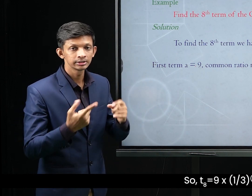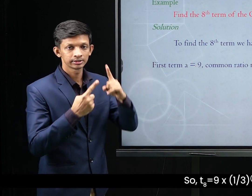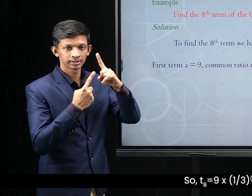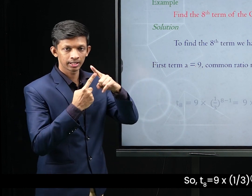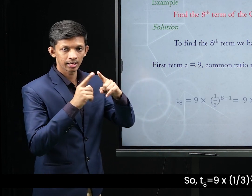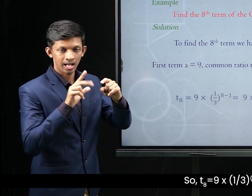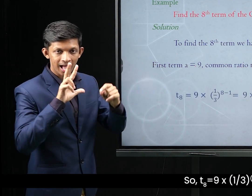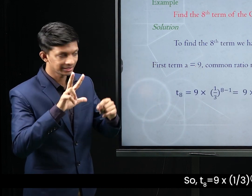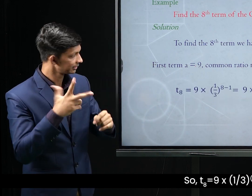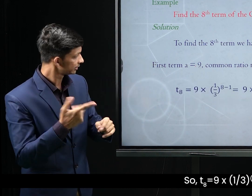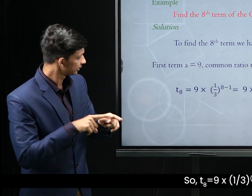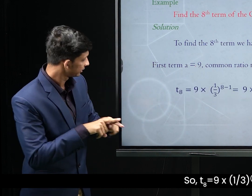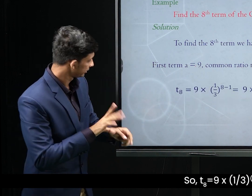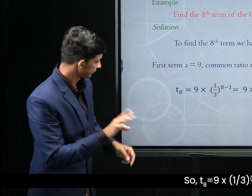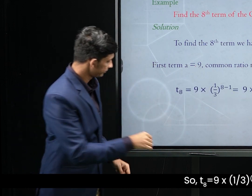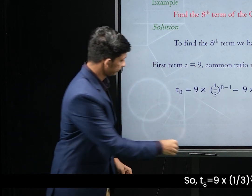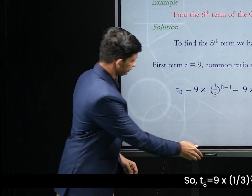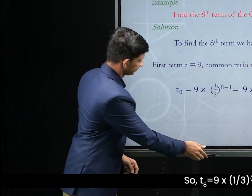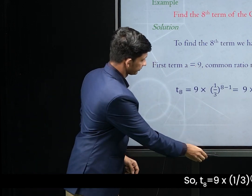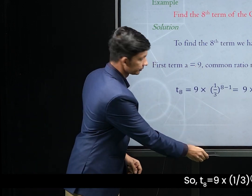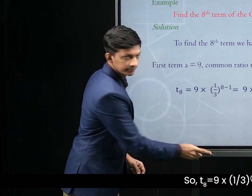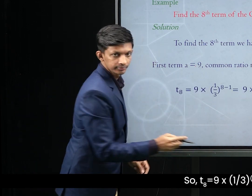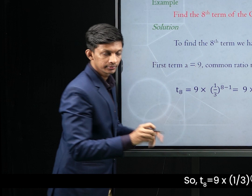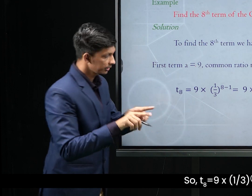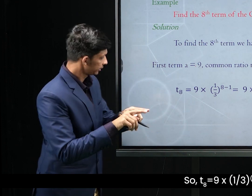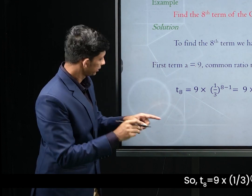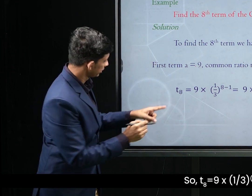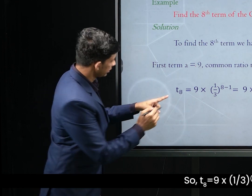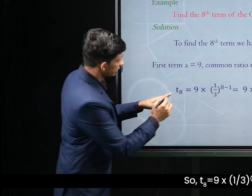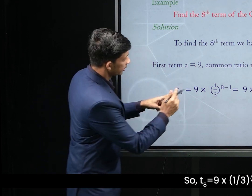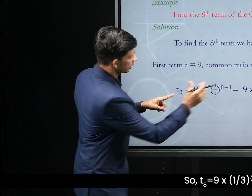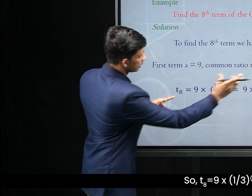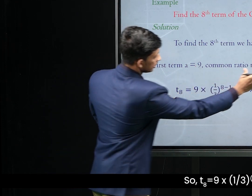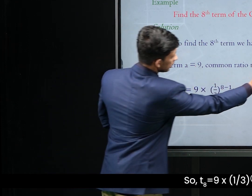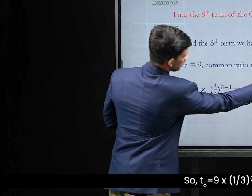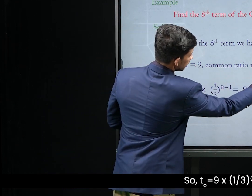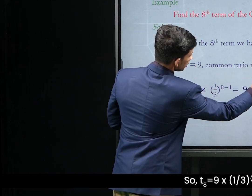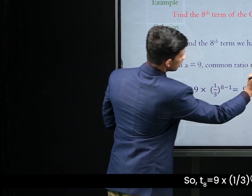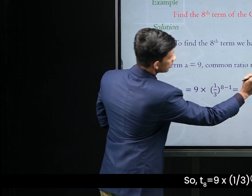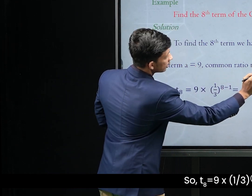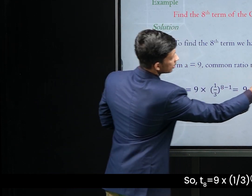So, T8 is equal to 9 into 1 by 3 whole power 8 minus 1.